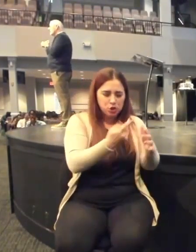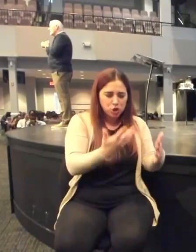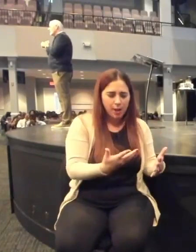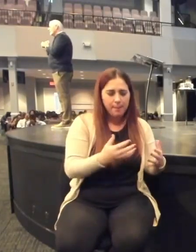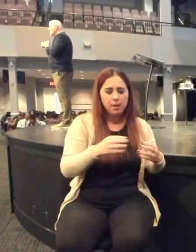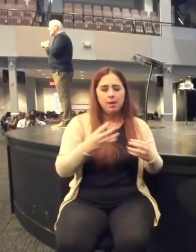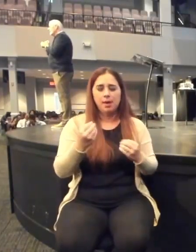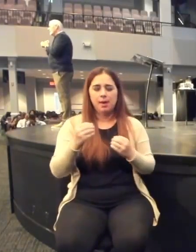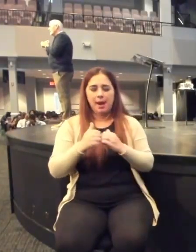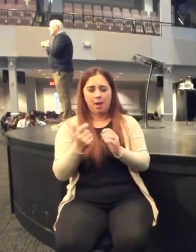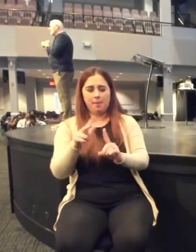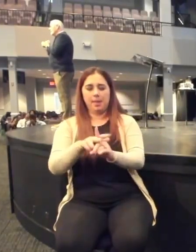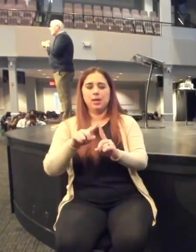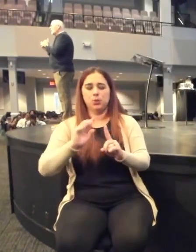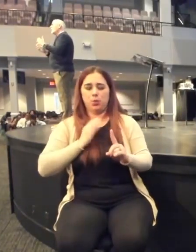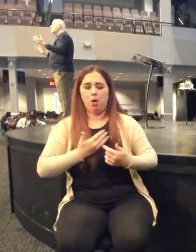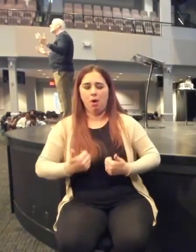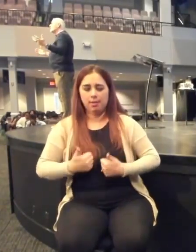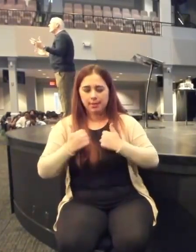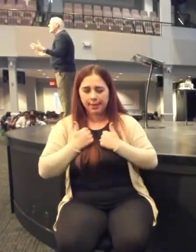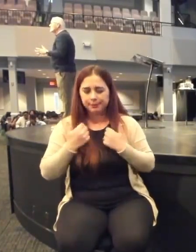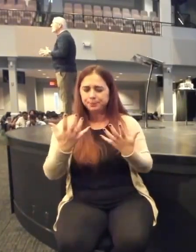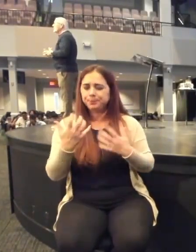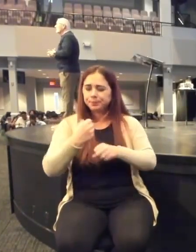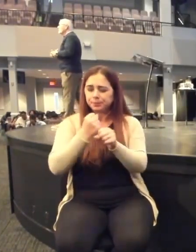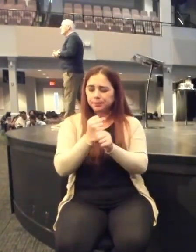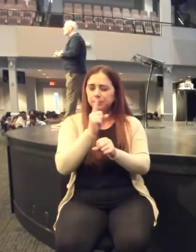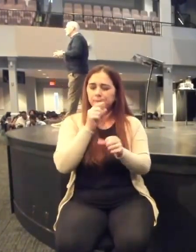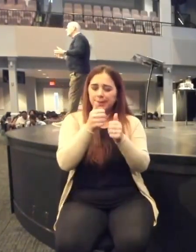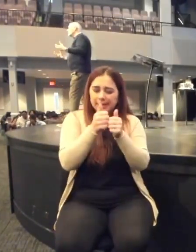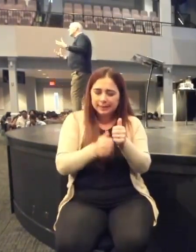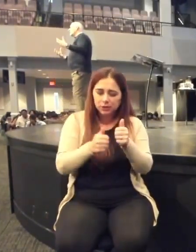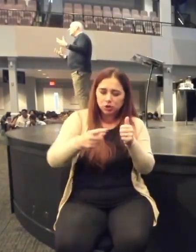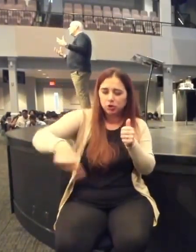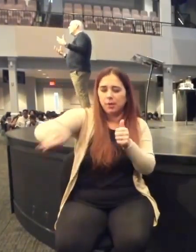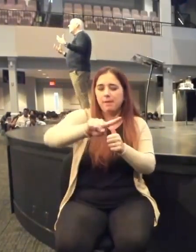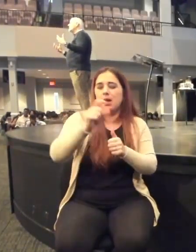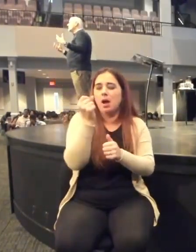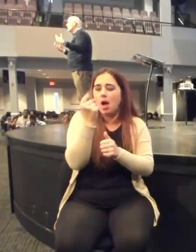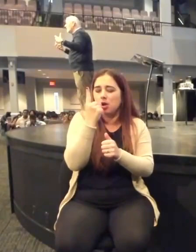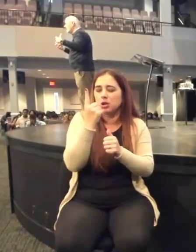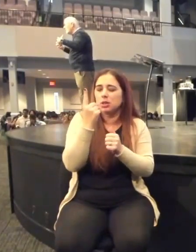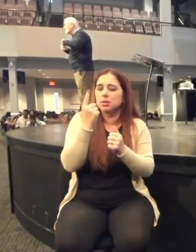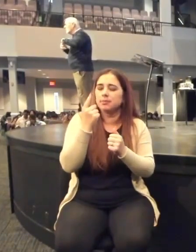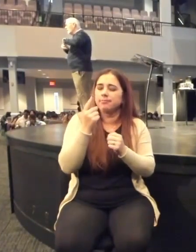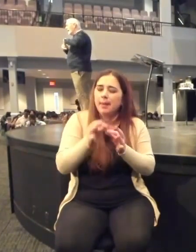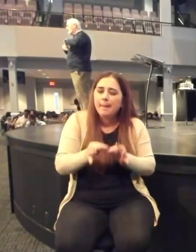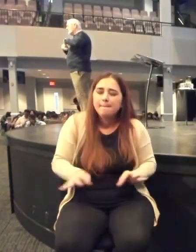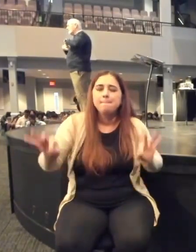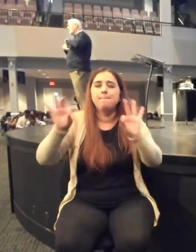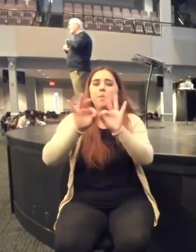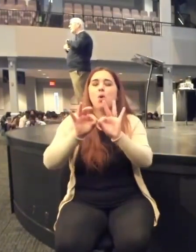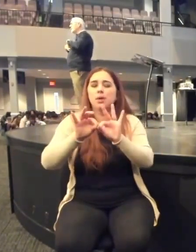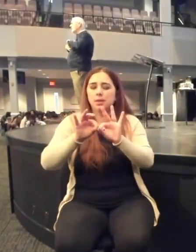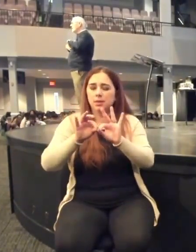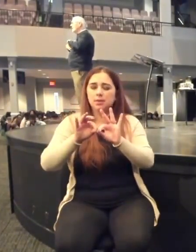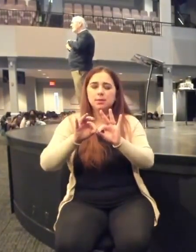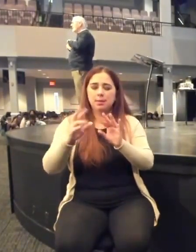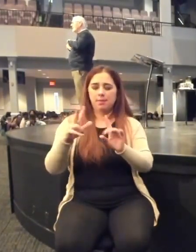lives. We want to make sure that each one of us today, Lord, understand the importance in our own individual lives